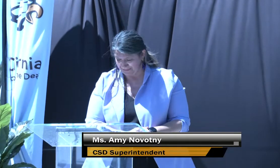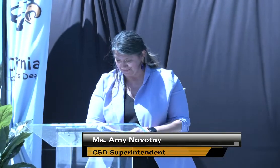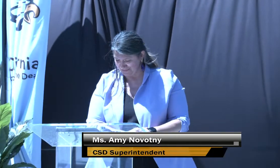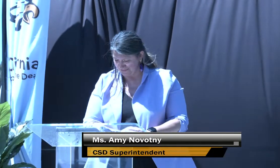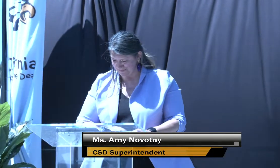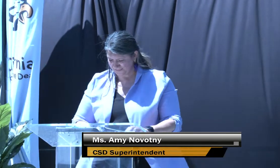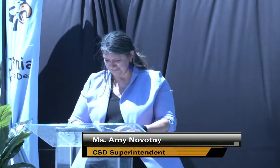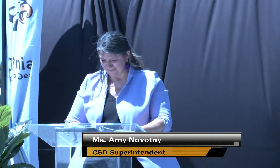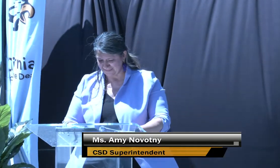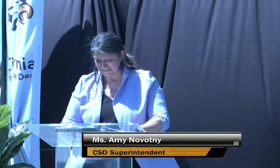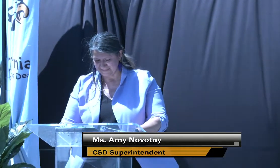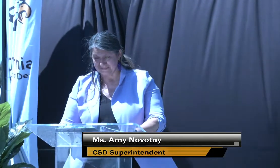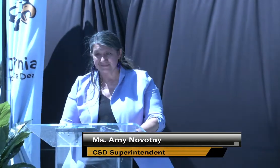embed in you all today.